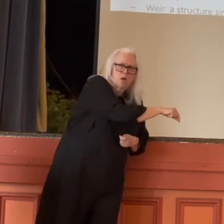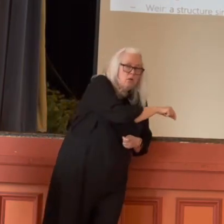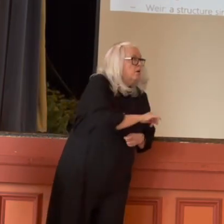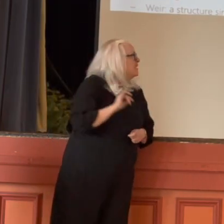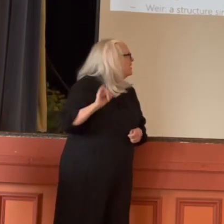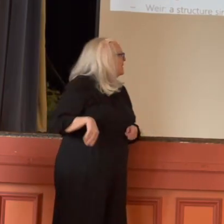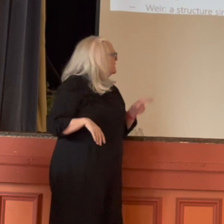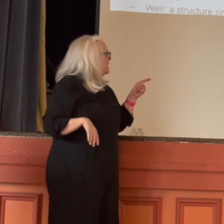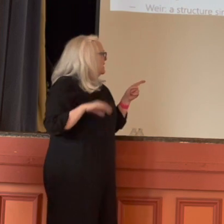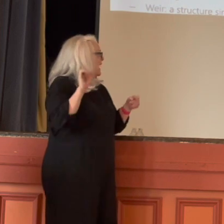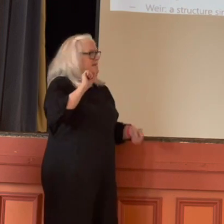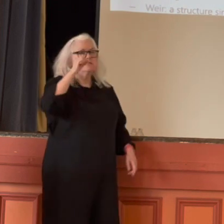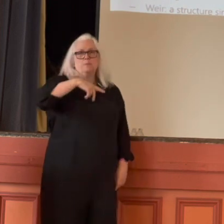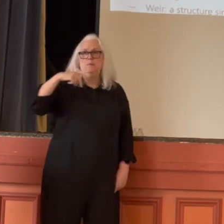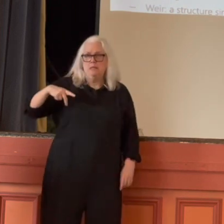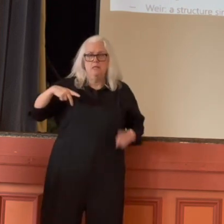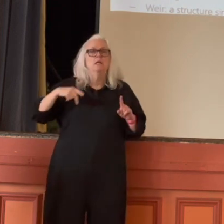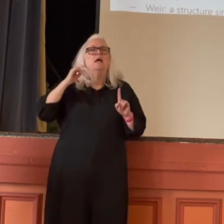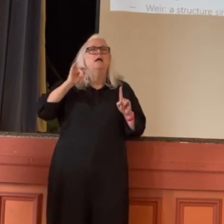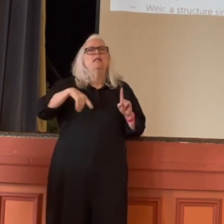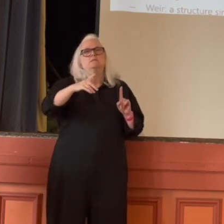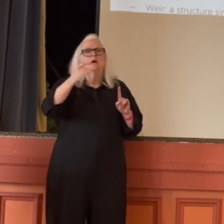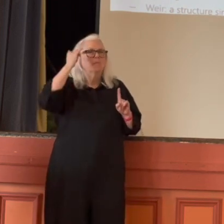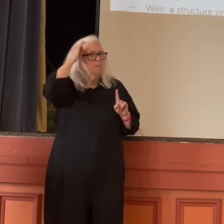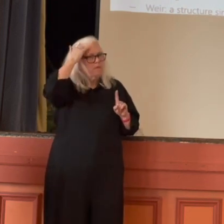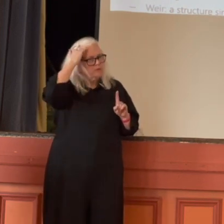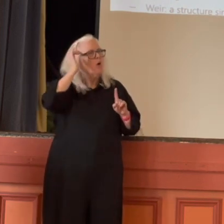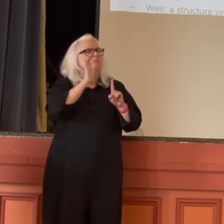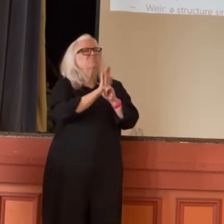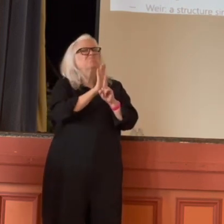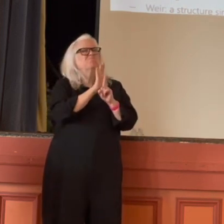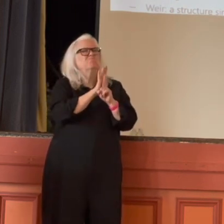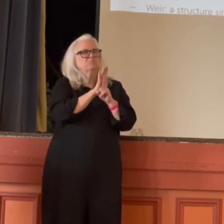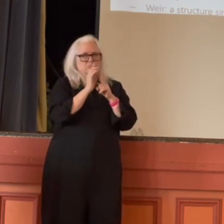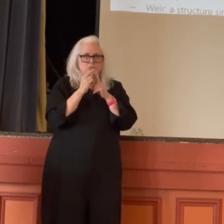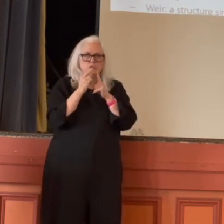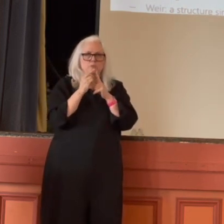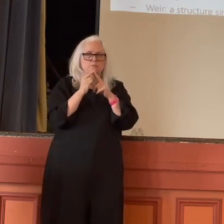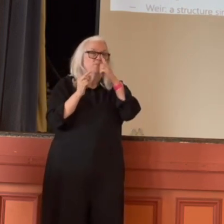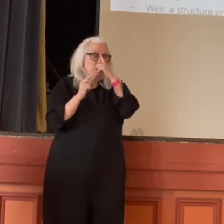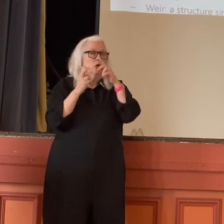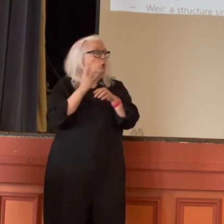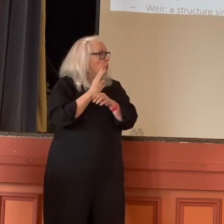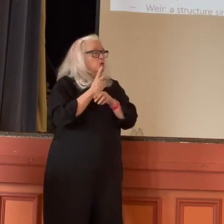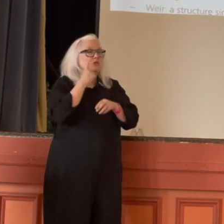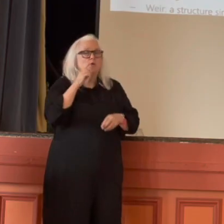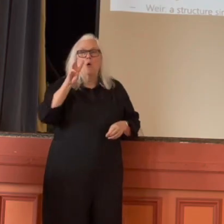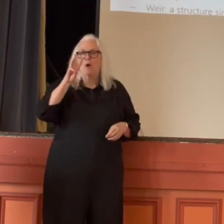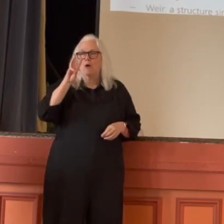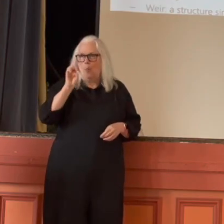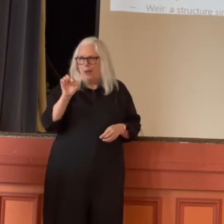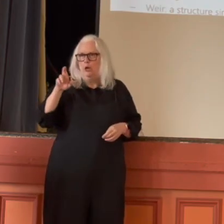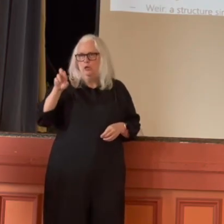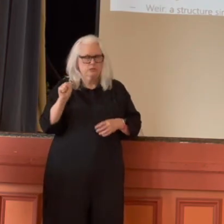a term that Buffalo Sewer Authority in particular uses for those weirs or those dams that we talked